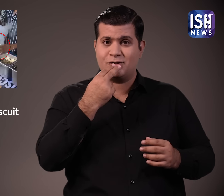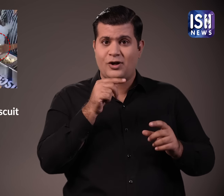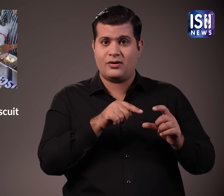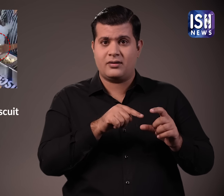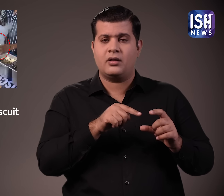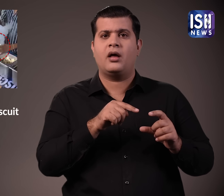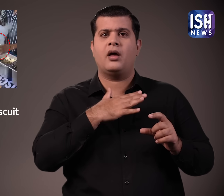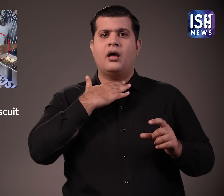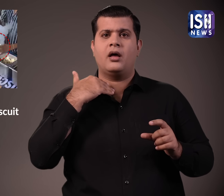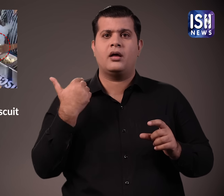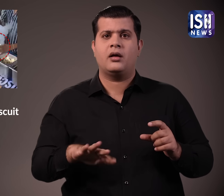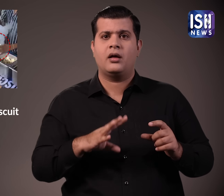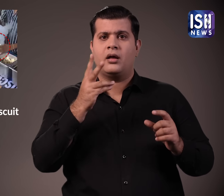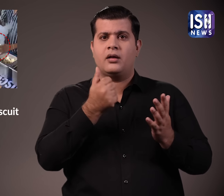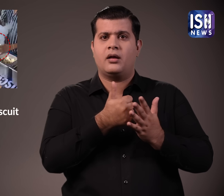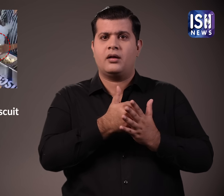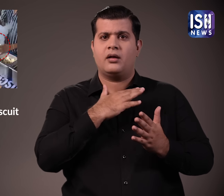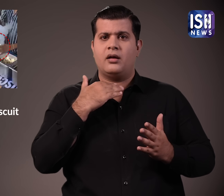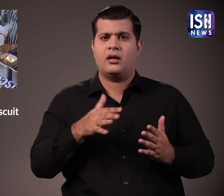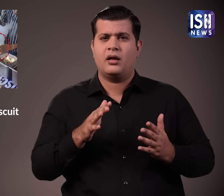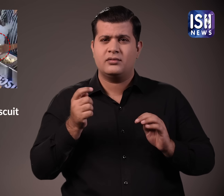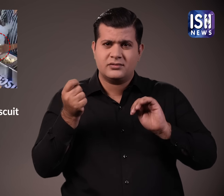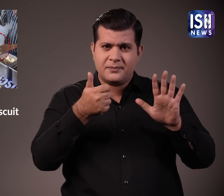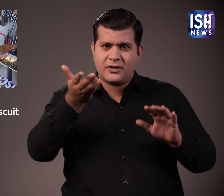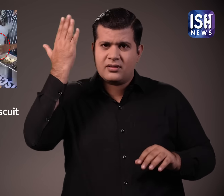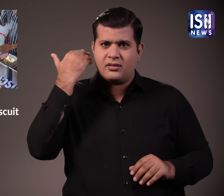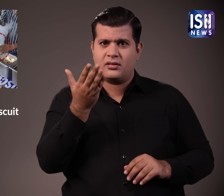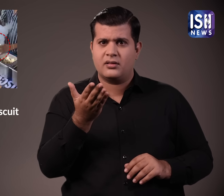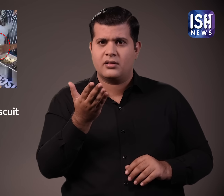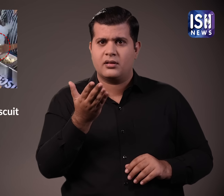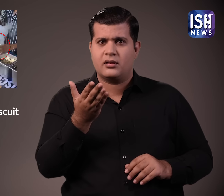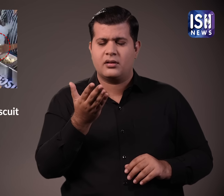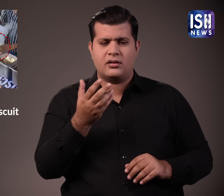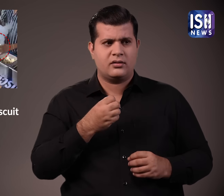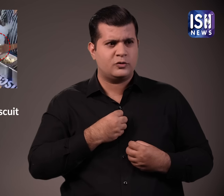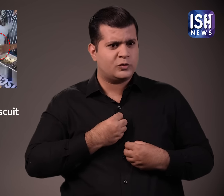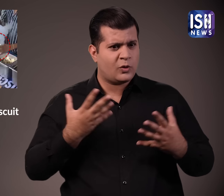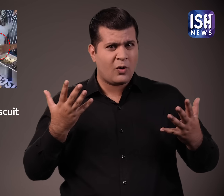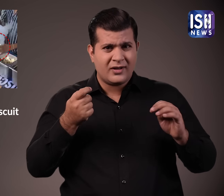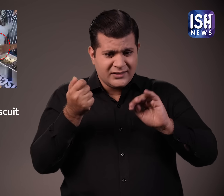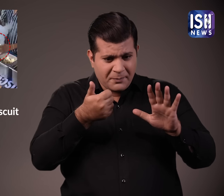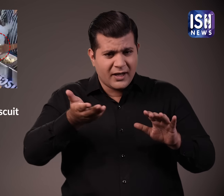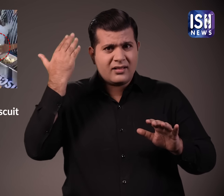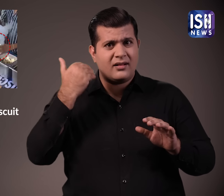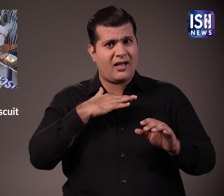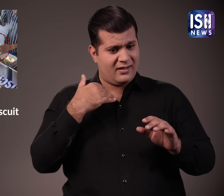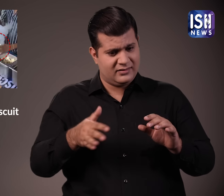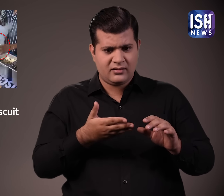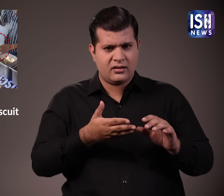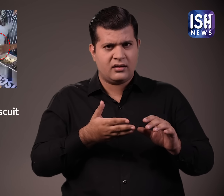They found that the chocolates had expired 6 months ago. Shocking! 6 months back the